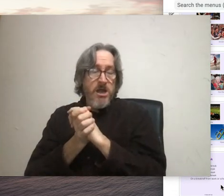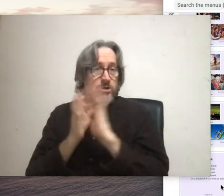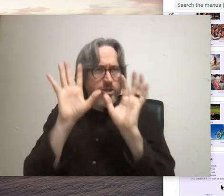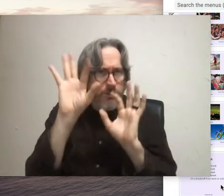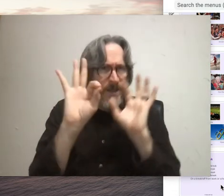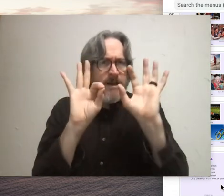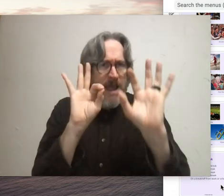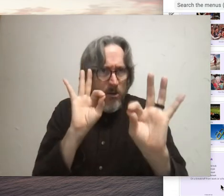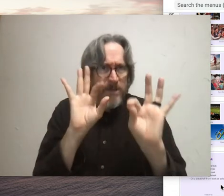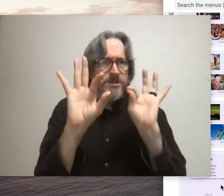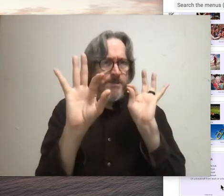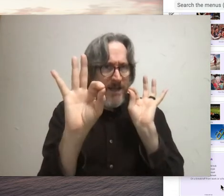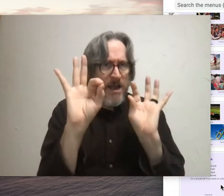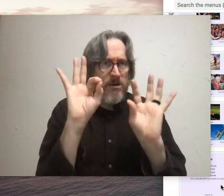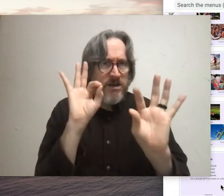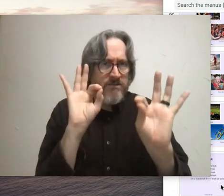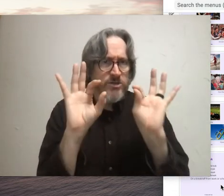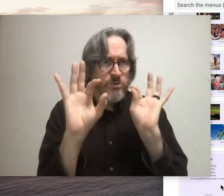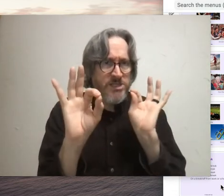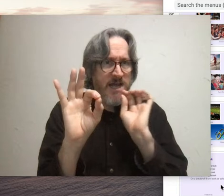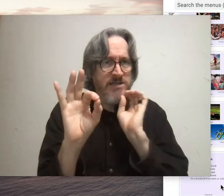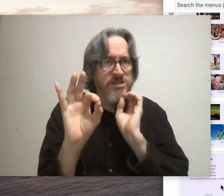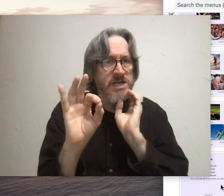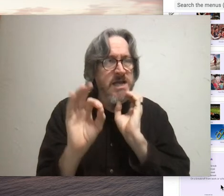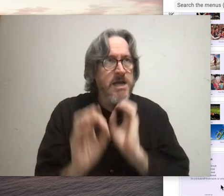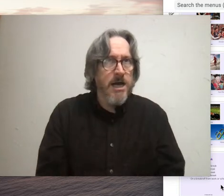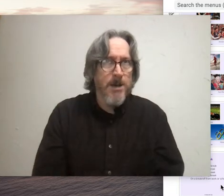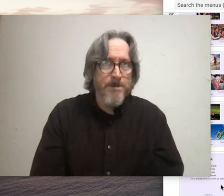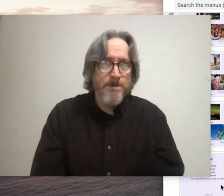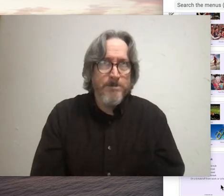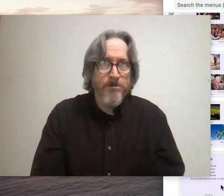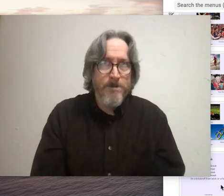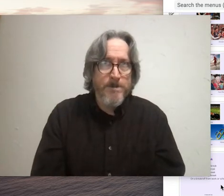there. You should be now able to pick out individual signs.